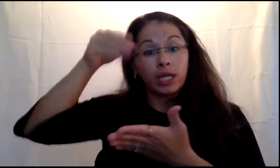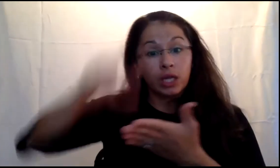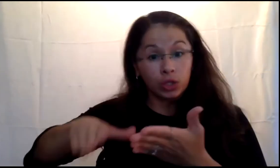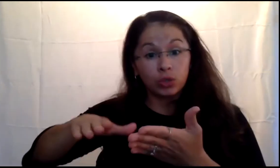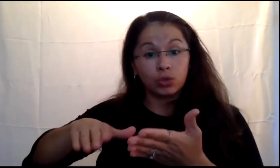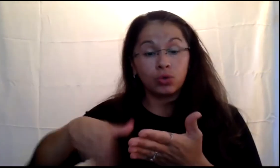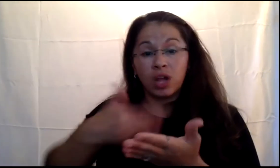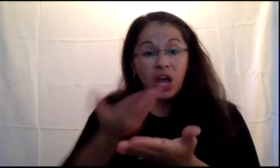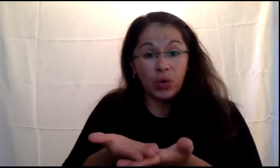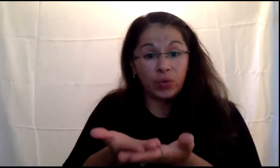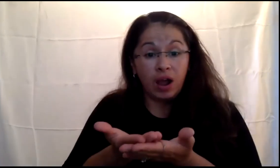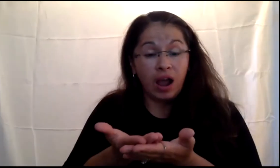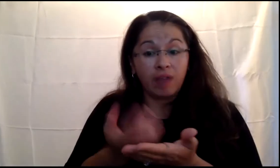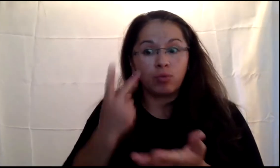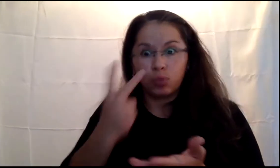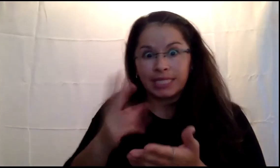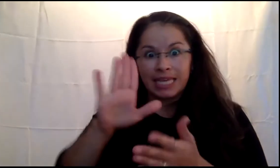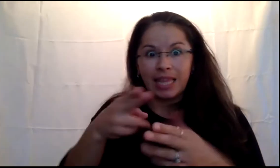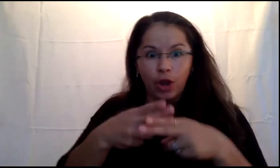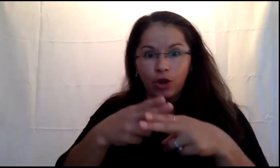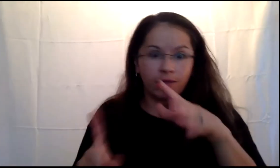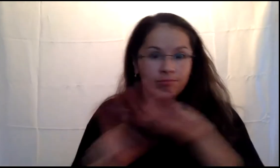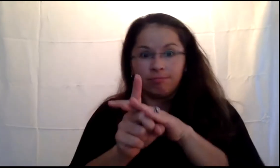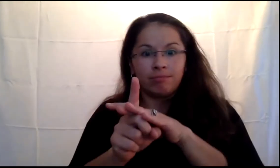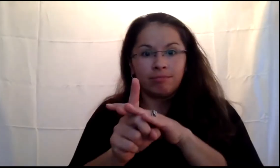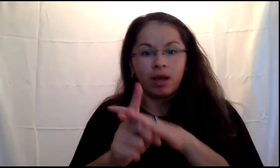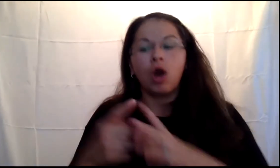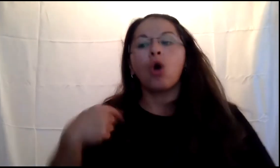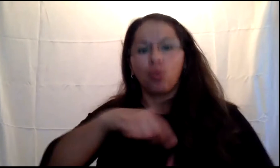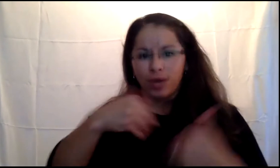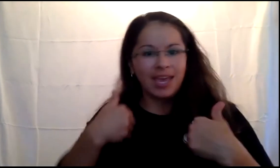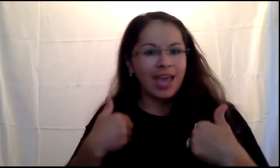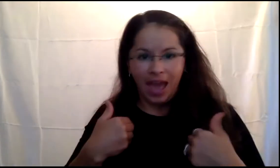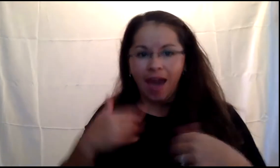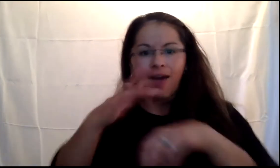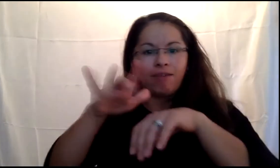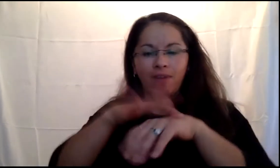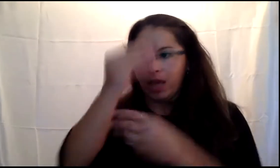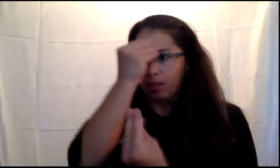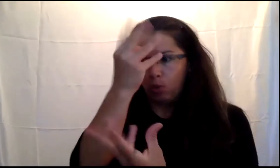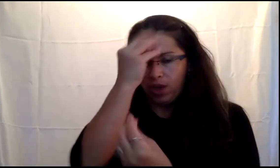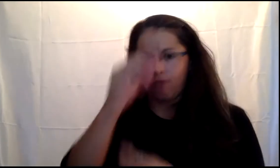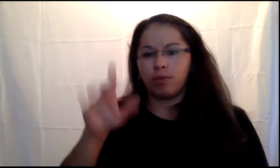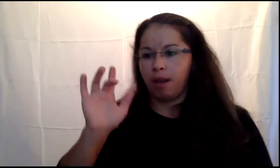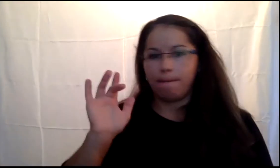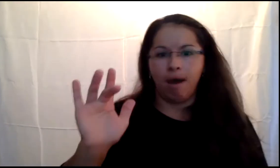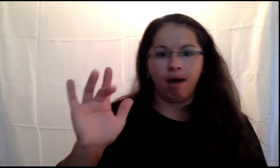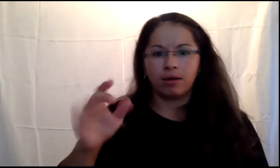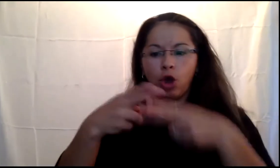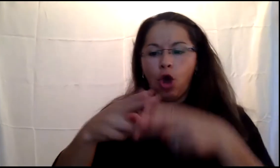homepage, we actually have a button that says DACA Student Resources. Not a lot of institutions have that maybe